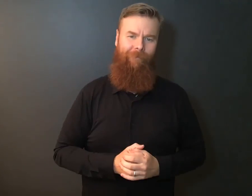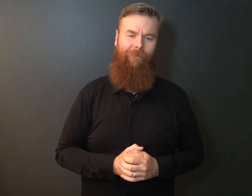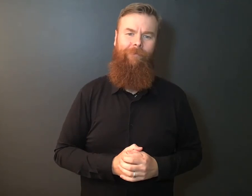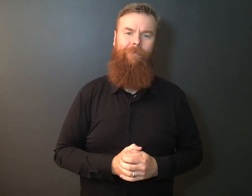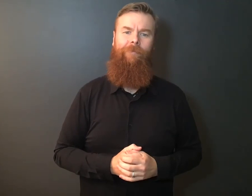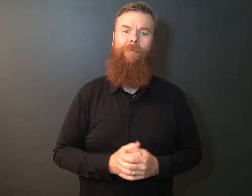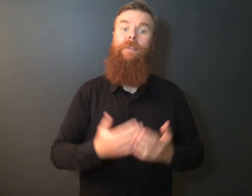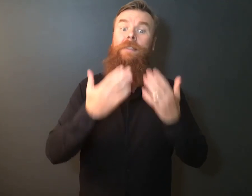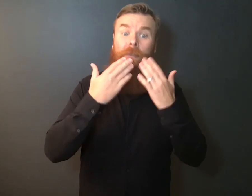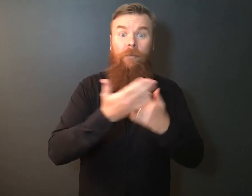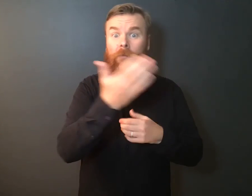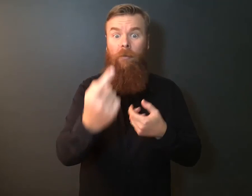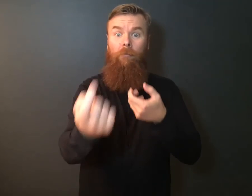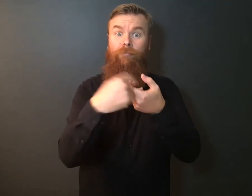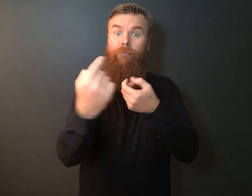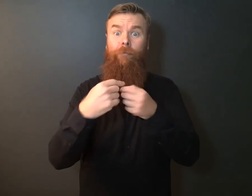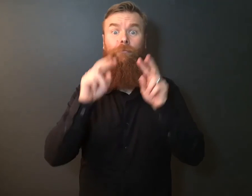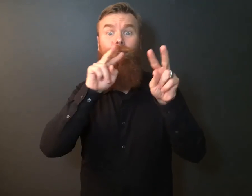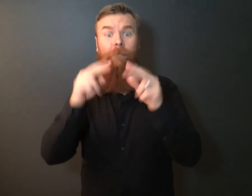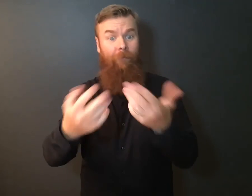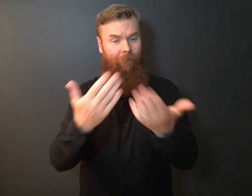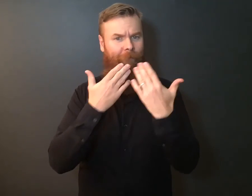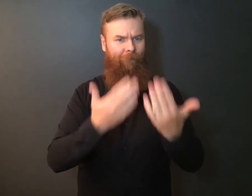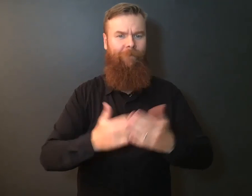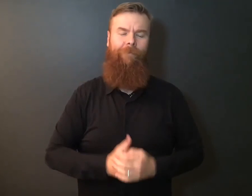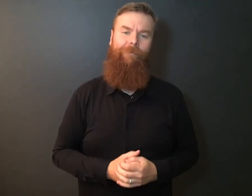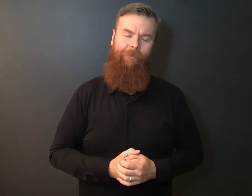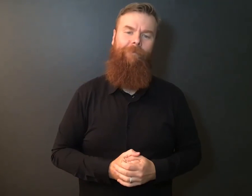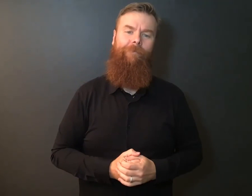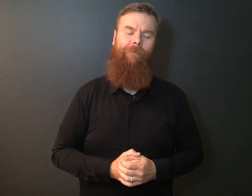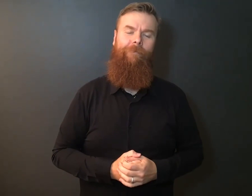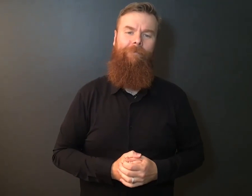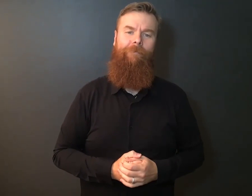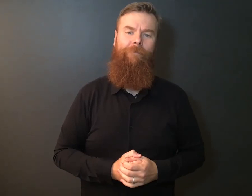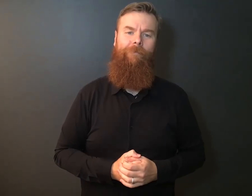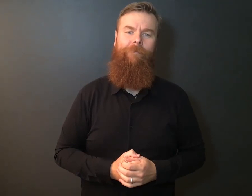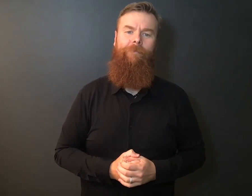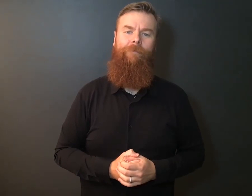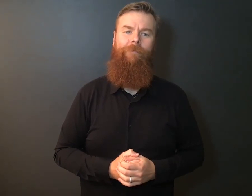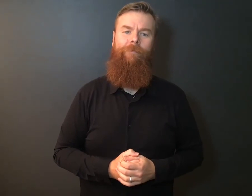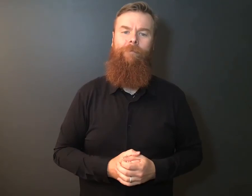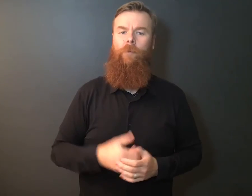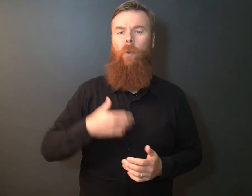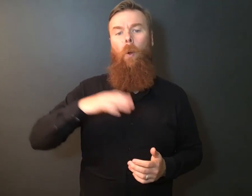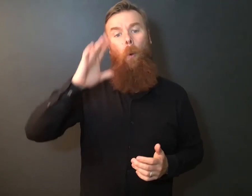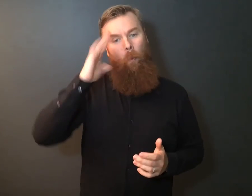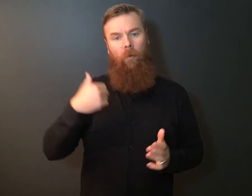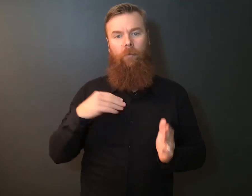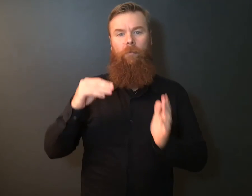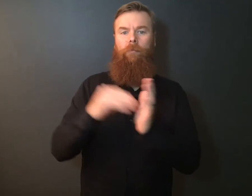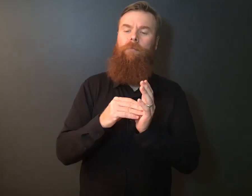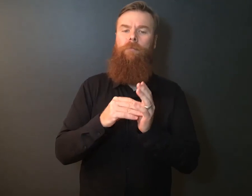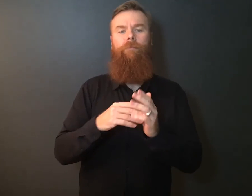participants. We will leave you with the call for action that we adopted during the Youth Global